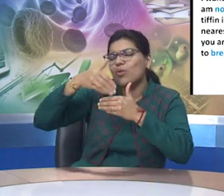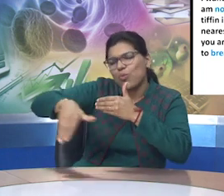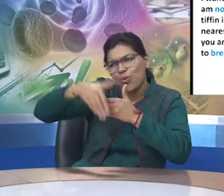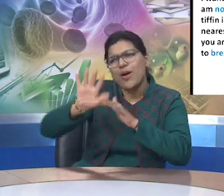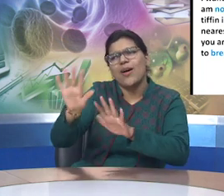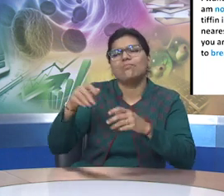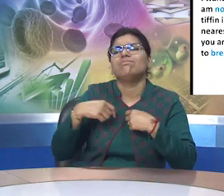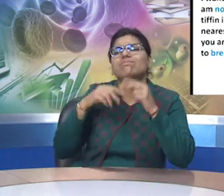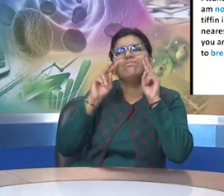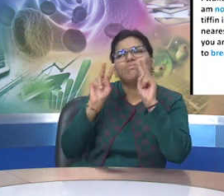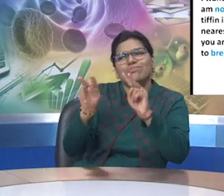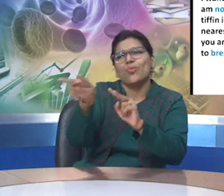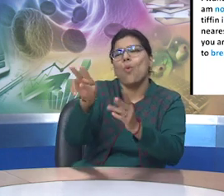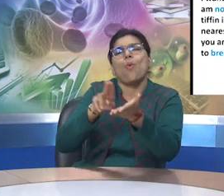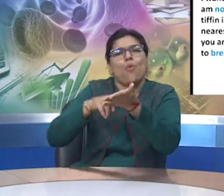Eat your tiffin.